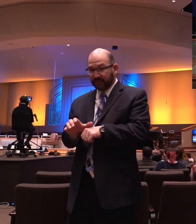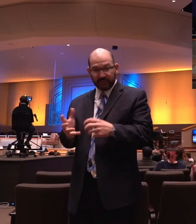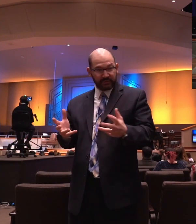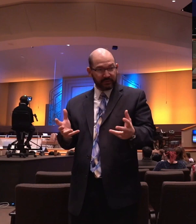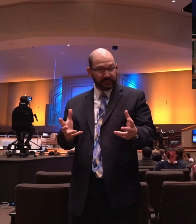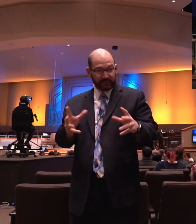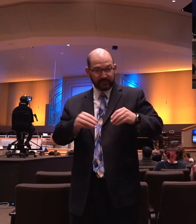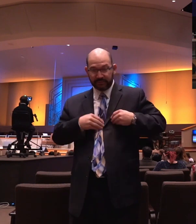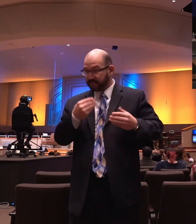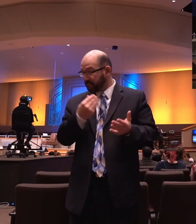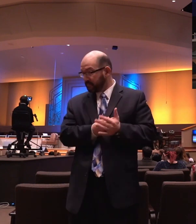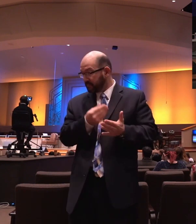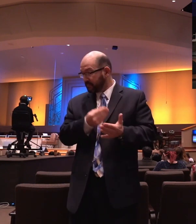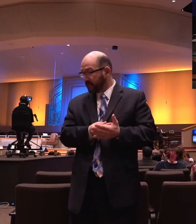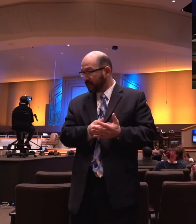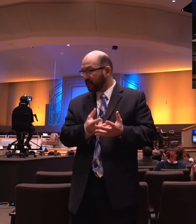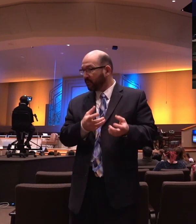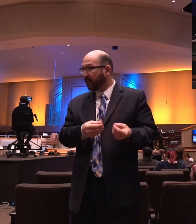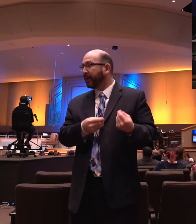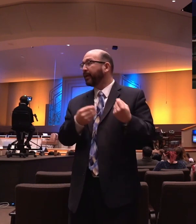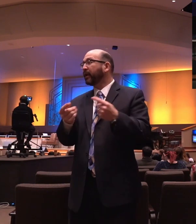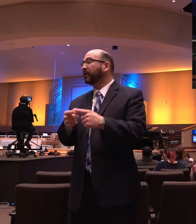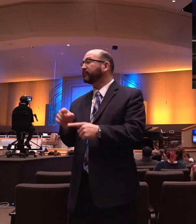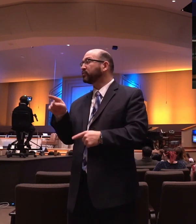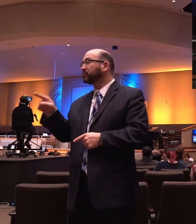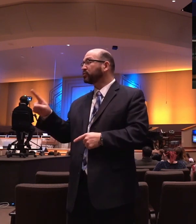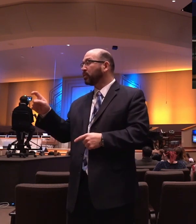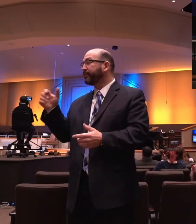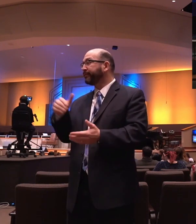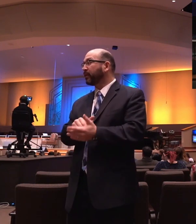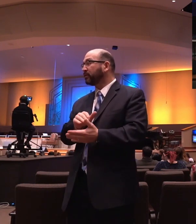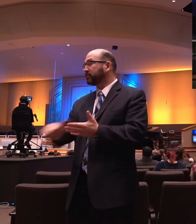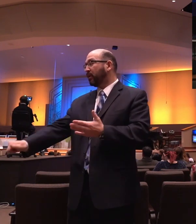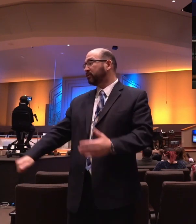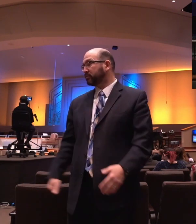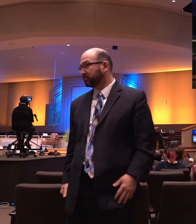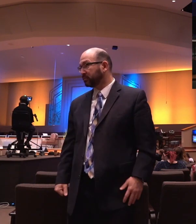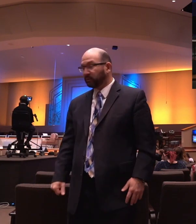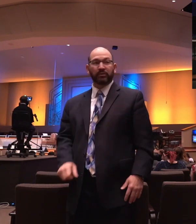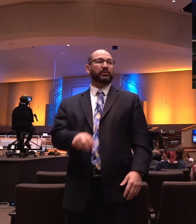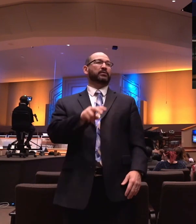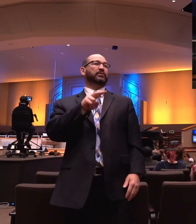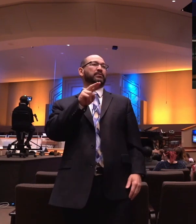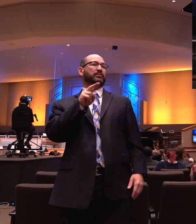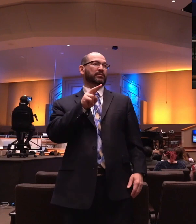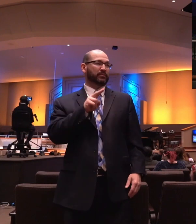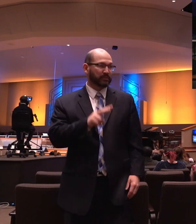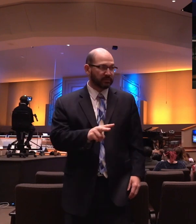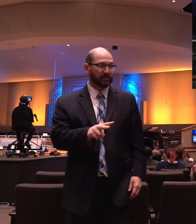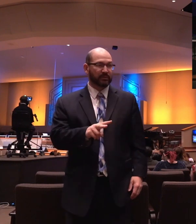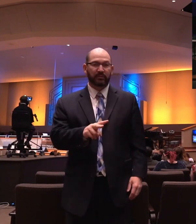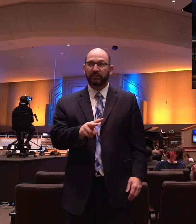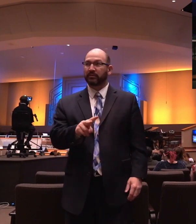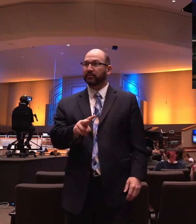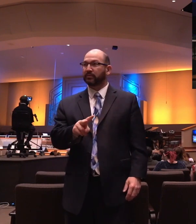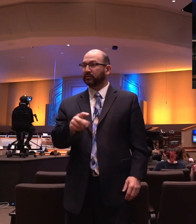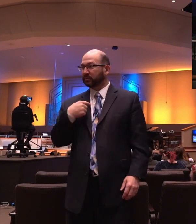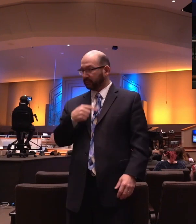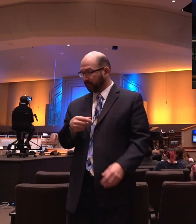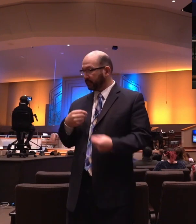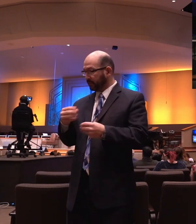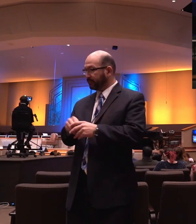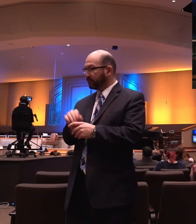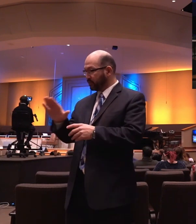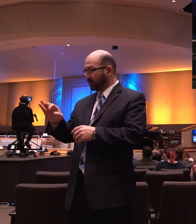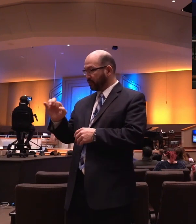unexpected money and they wanted to give you a thousand dollars. So we deposited it in your bank account.